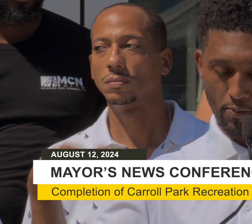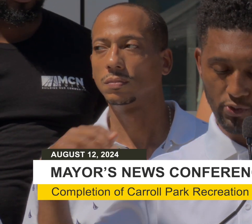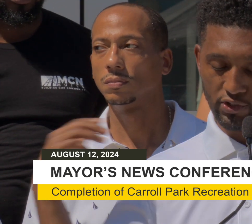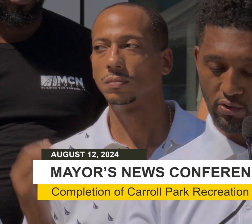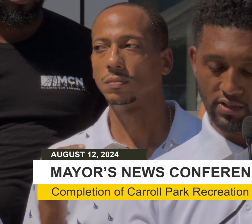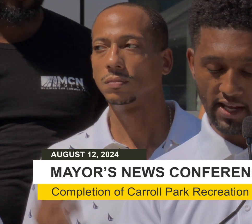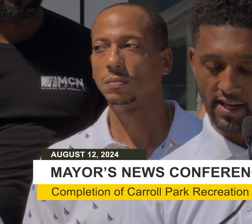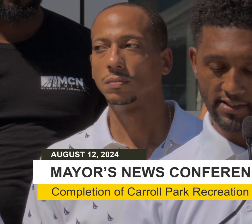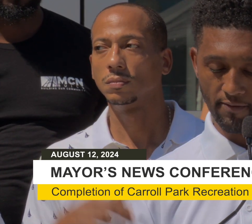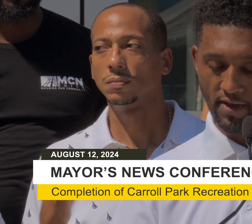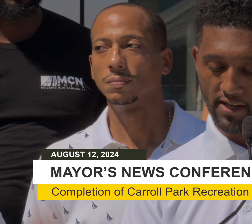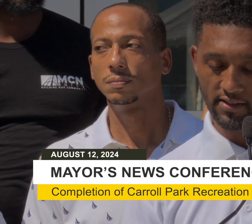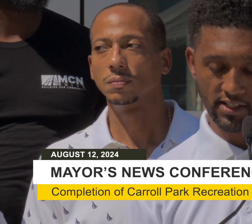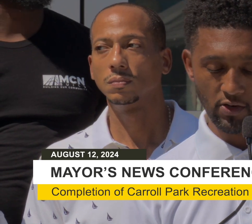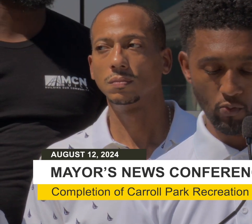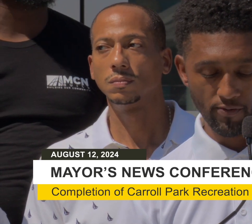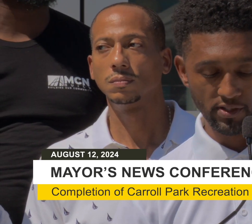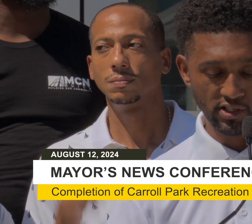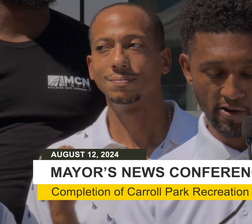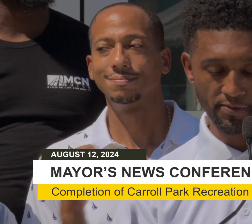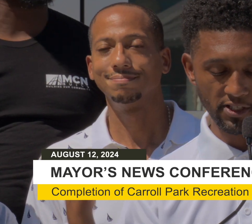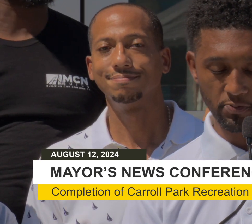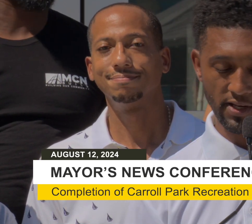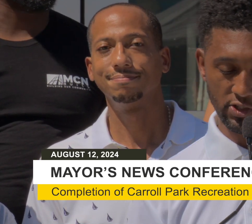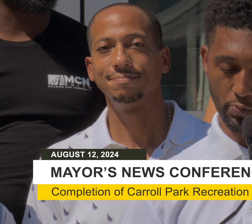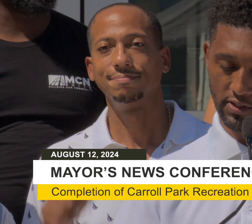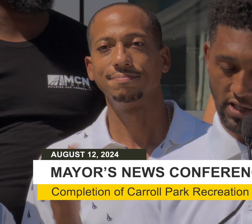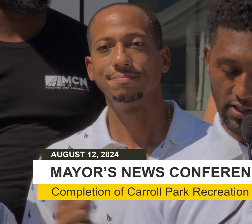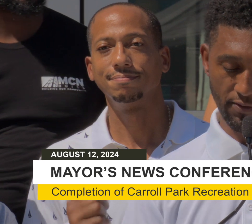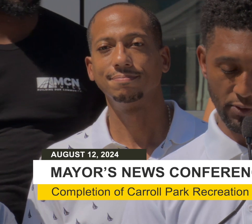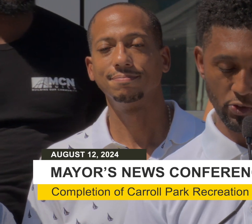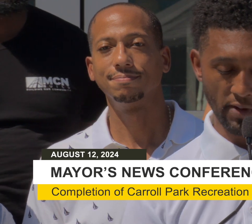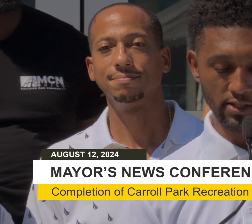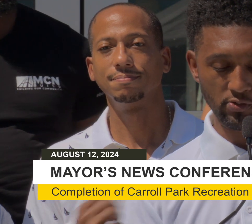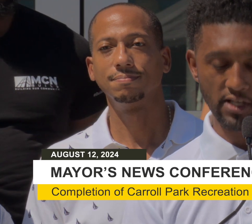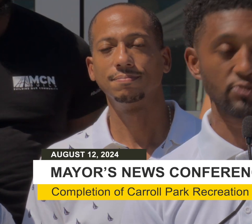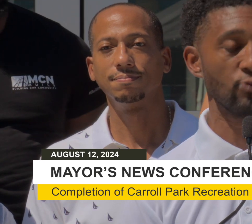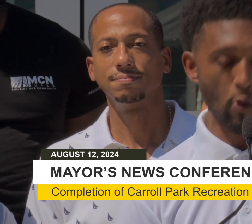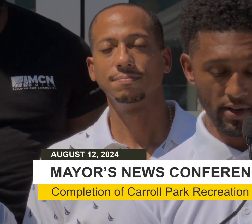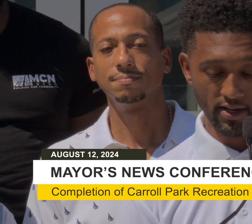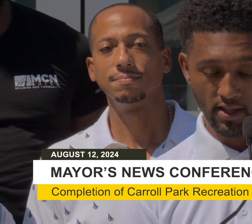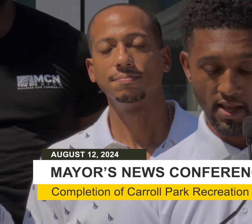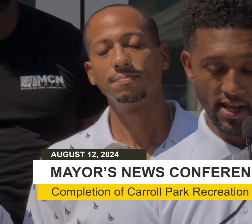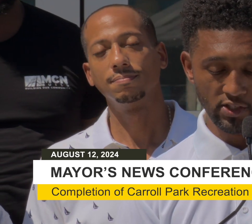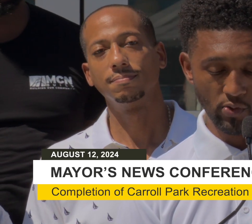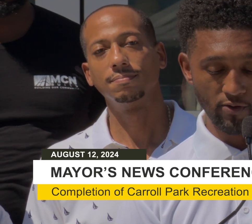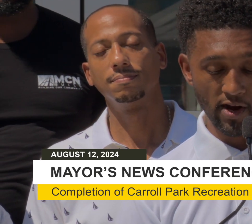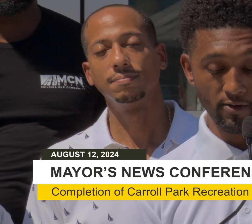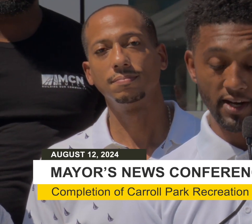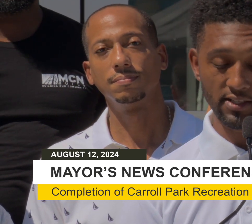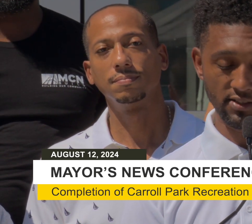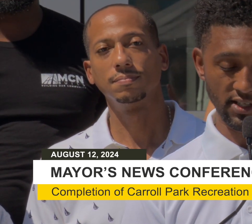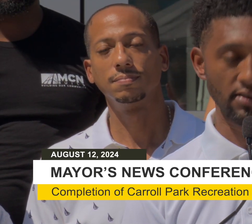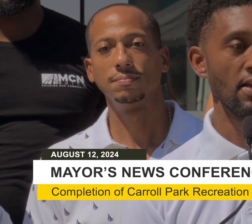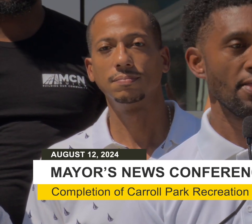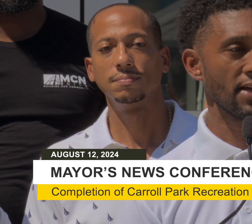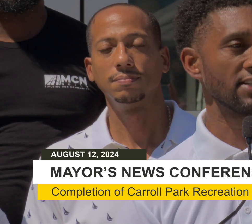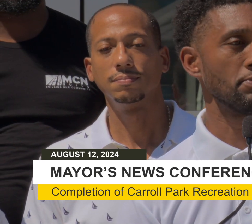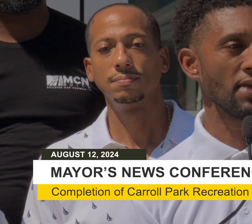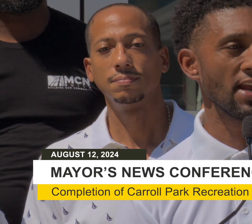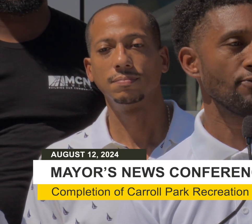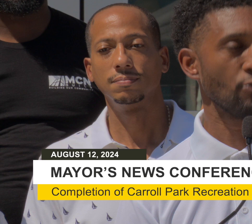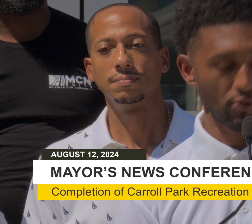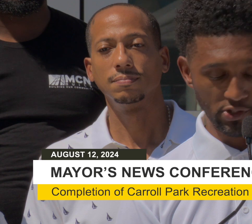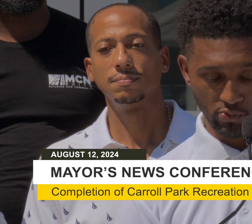after almost 2 decades of vacancy, we've returned this space to productive use by transforming it into a recreation center that